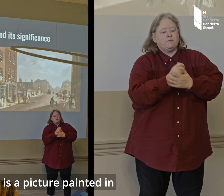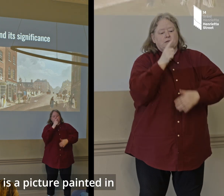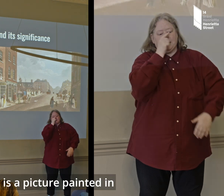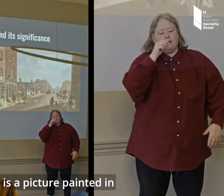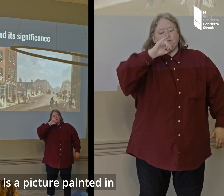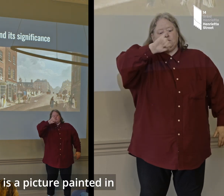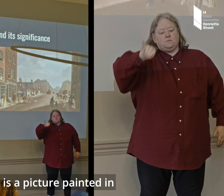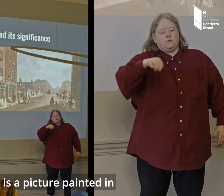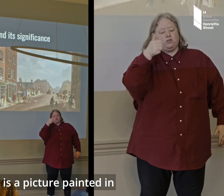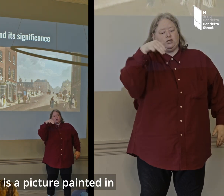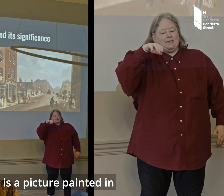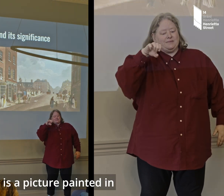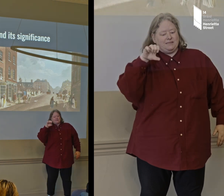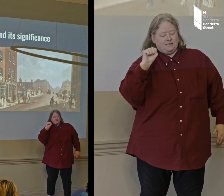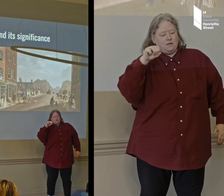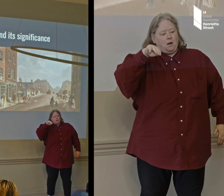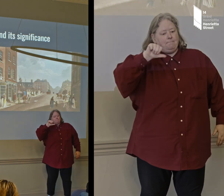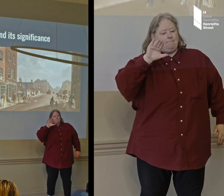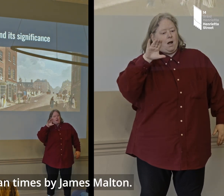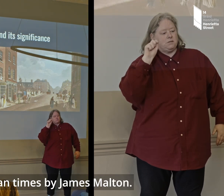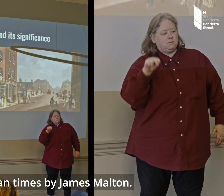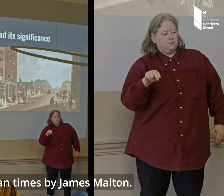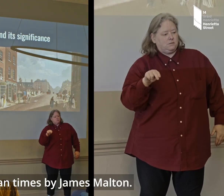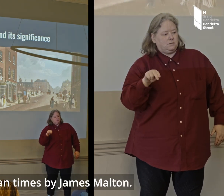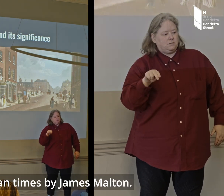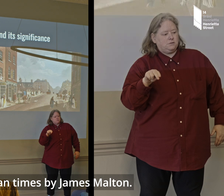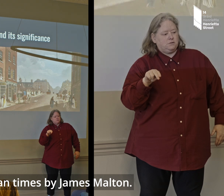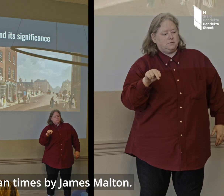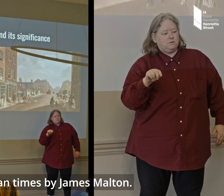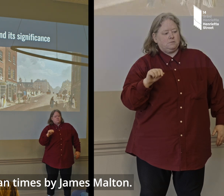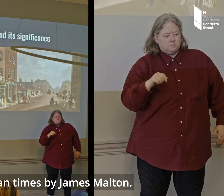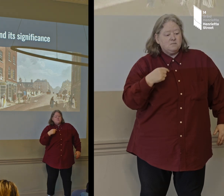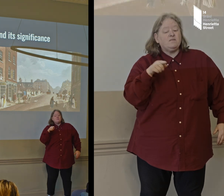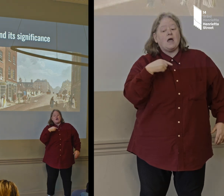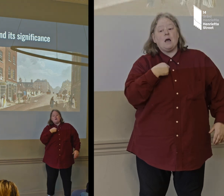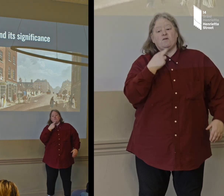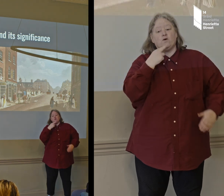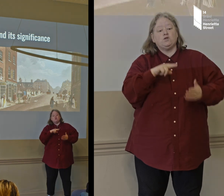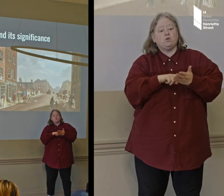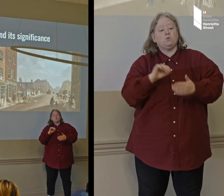this is a picture painted in Georgian times by James Moulton.